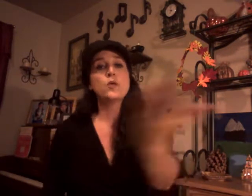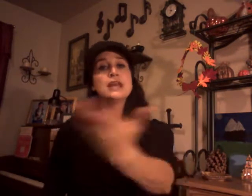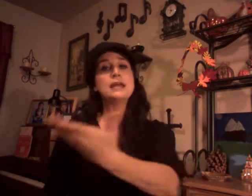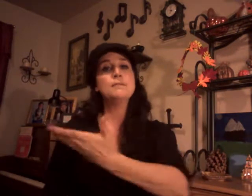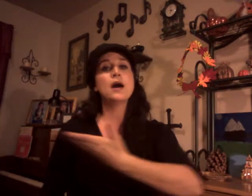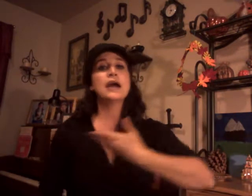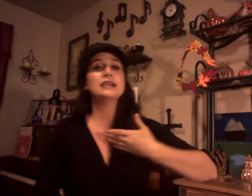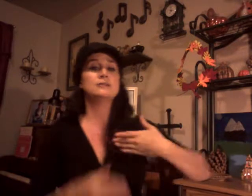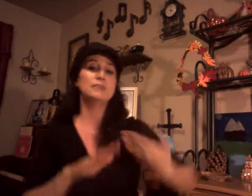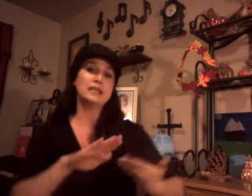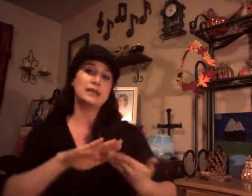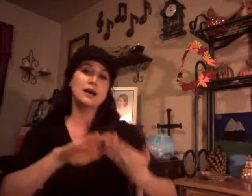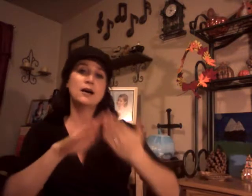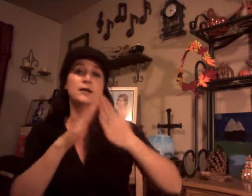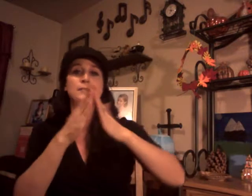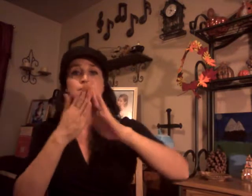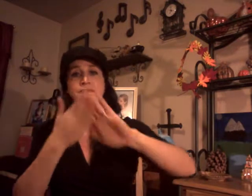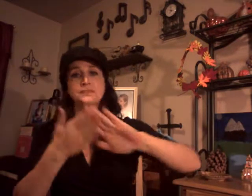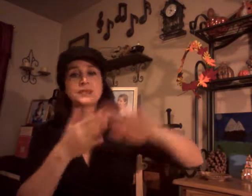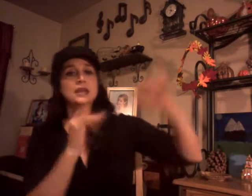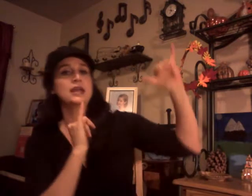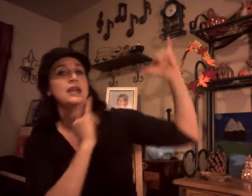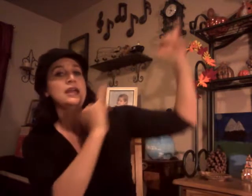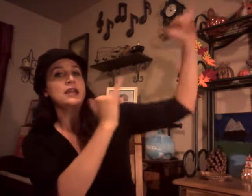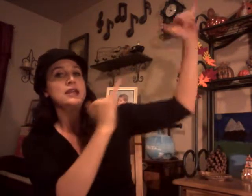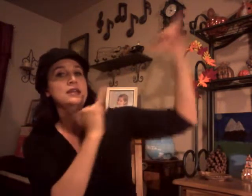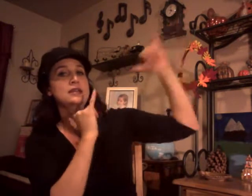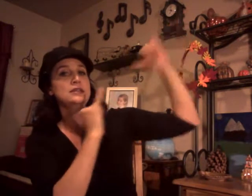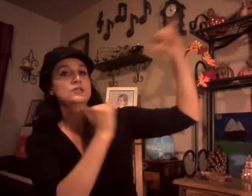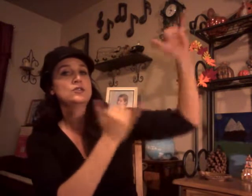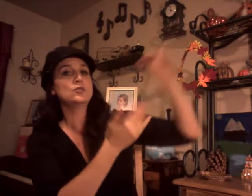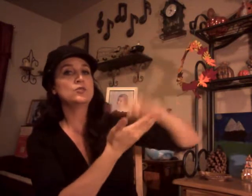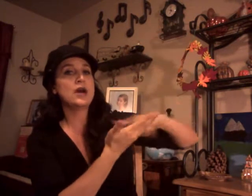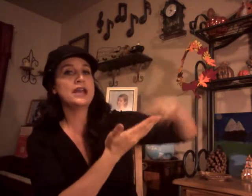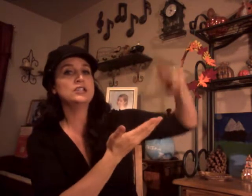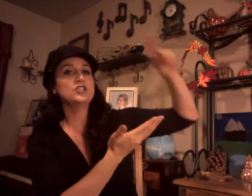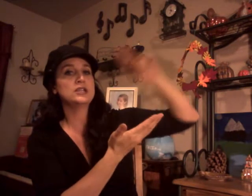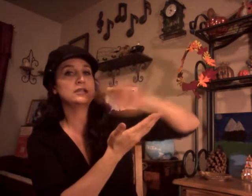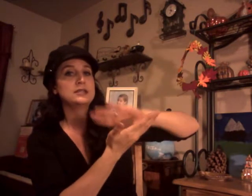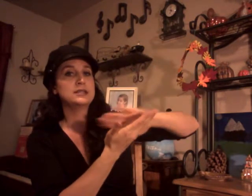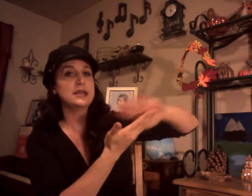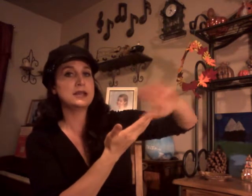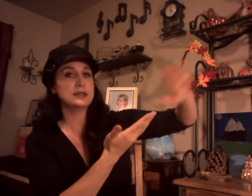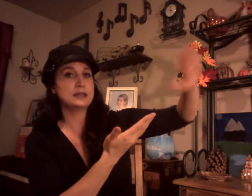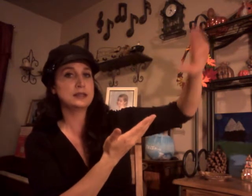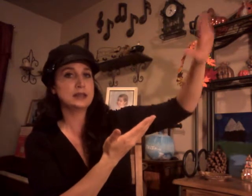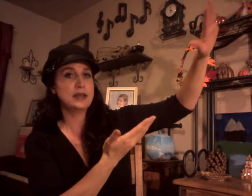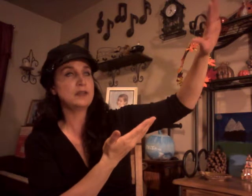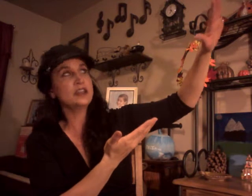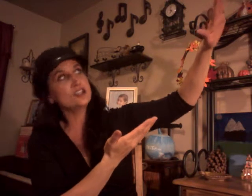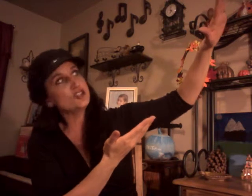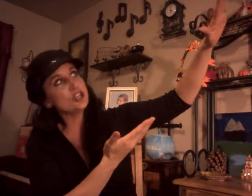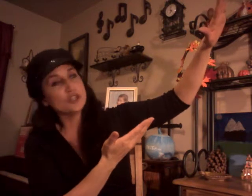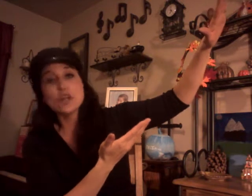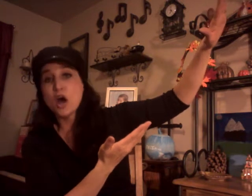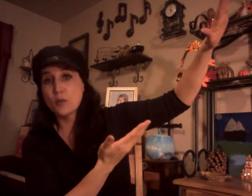we might become his righteousness. And everything's gestured